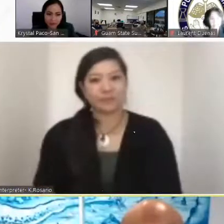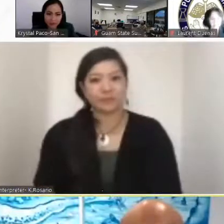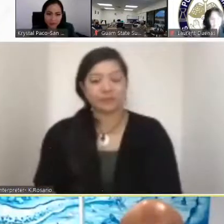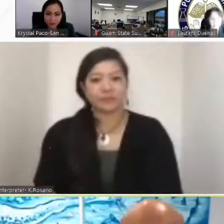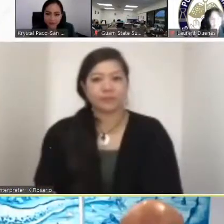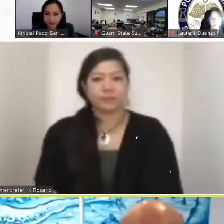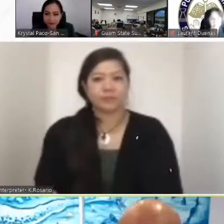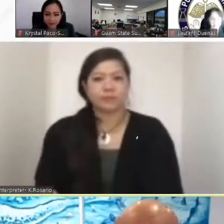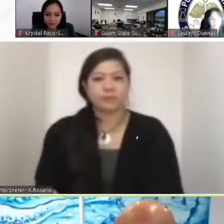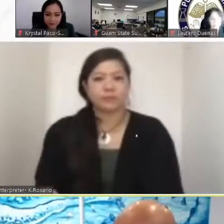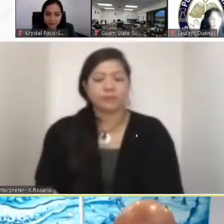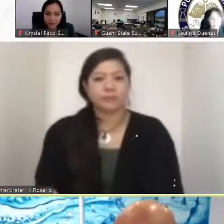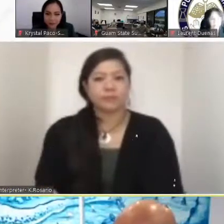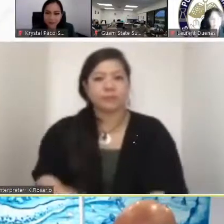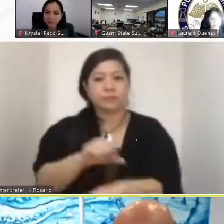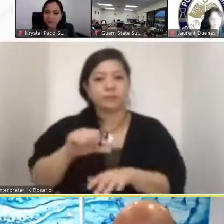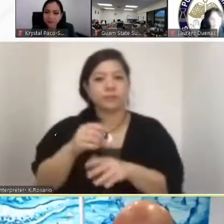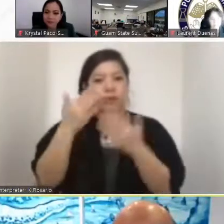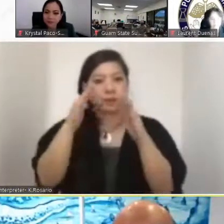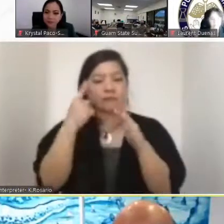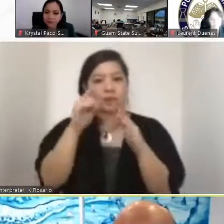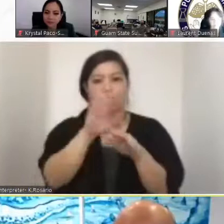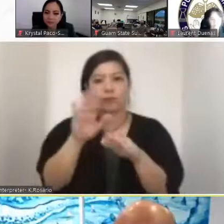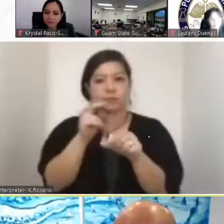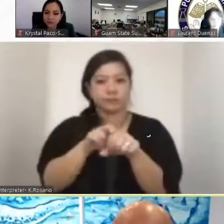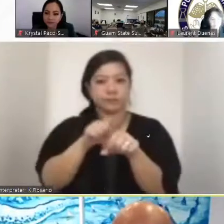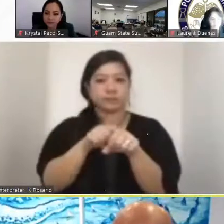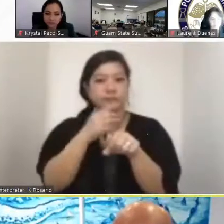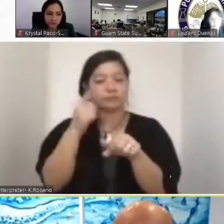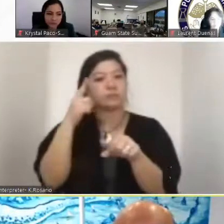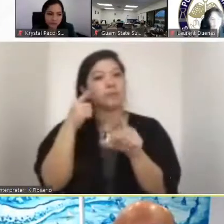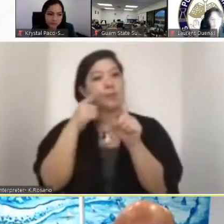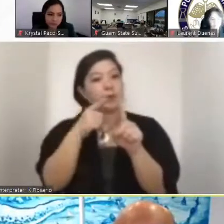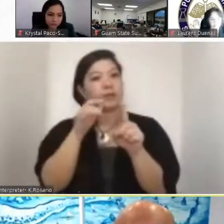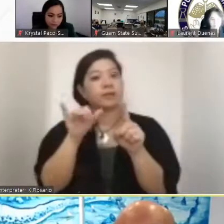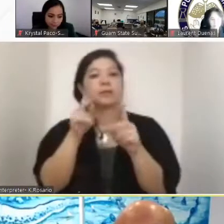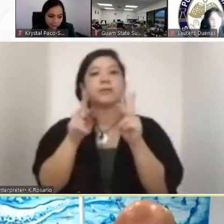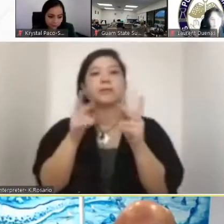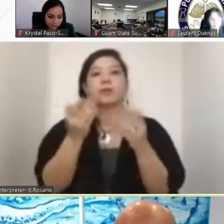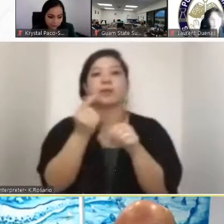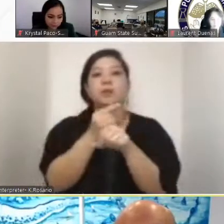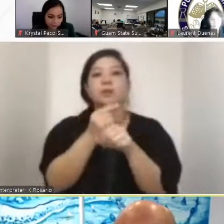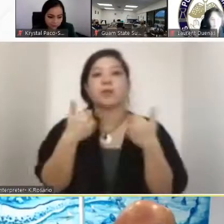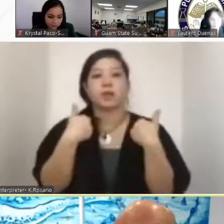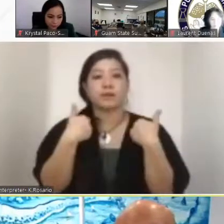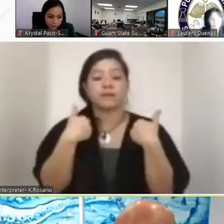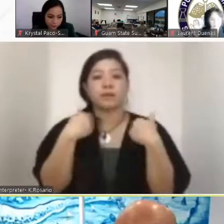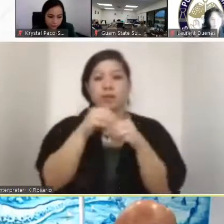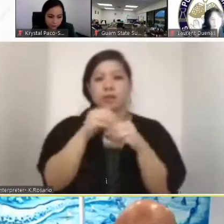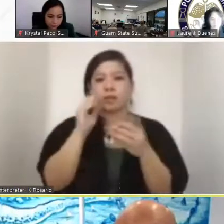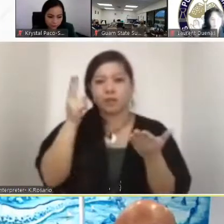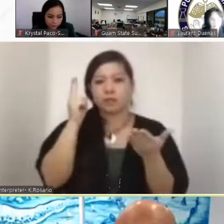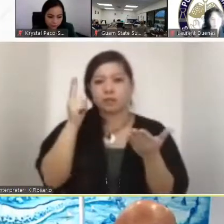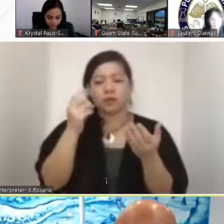Dr. Surgeon General, I just want to thank you too for the time and for pointing out that the people of Guam really have in their history overcome